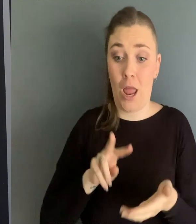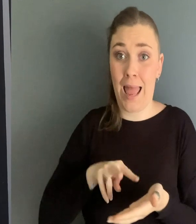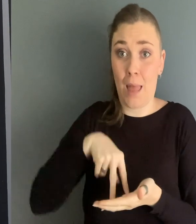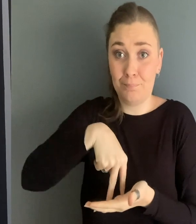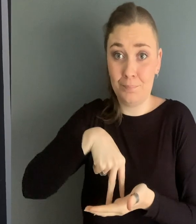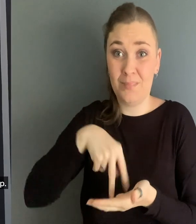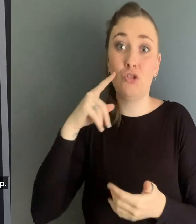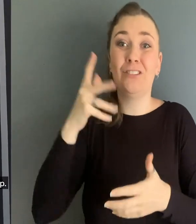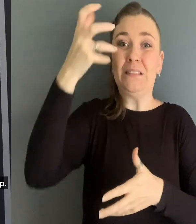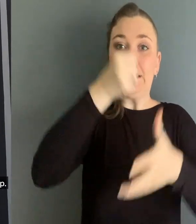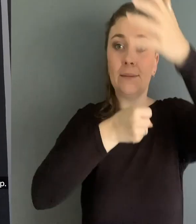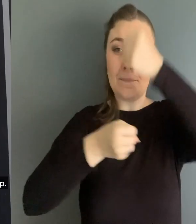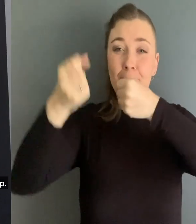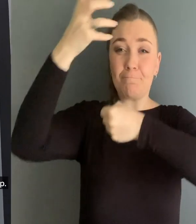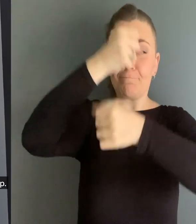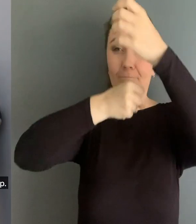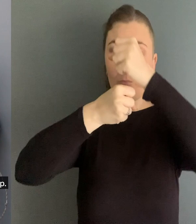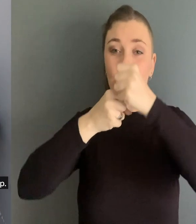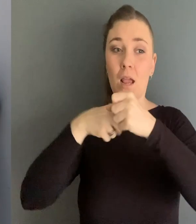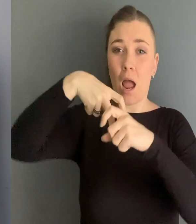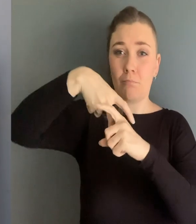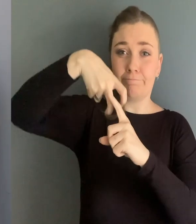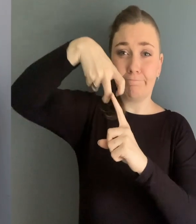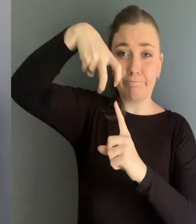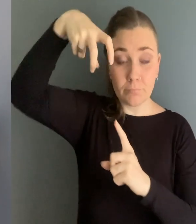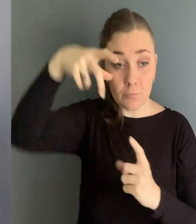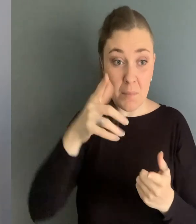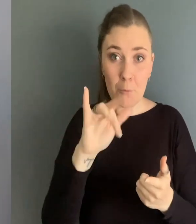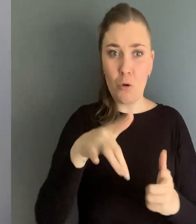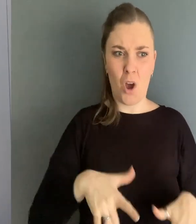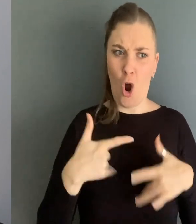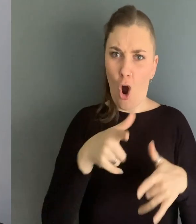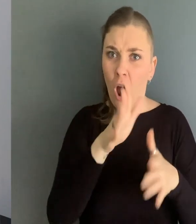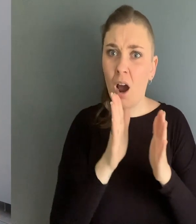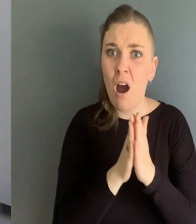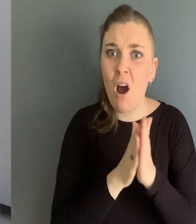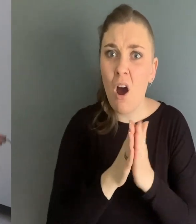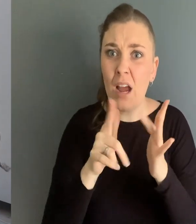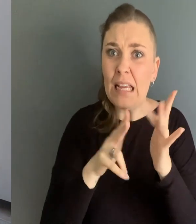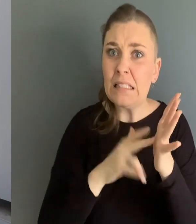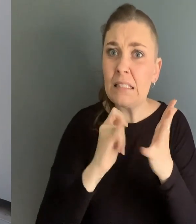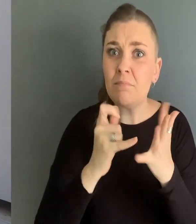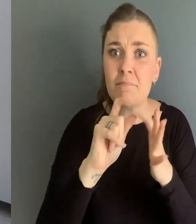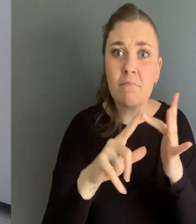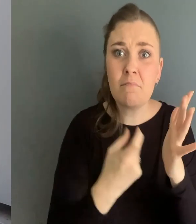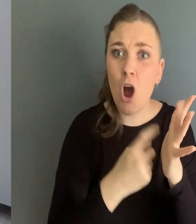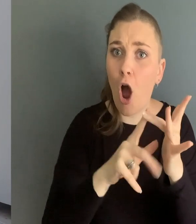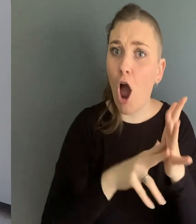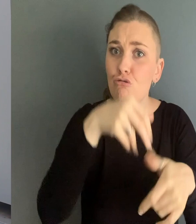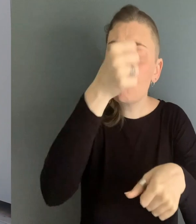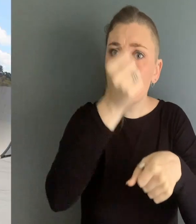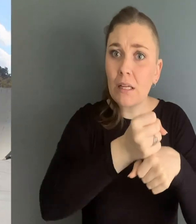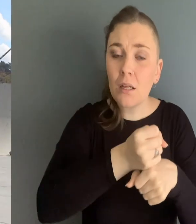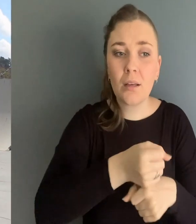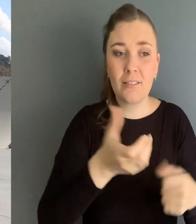to climb up to the coping and pull myself up you may consider me inspiring for having climbed up a ramp and done a 10-foot drop-in am i inspiring